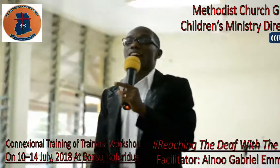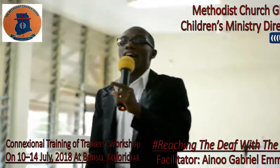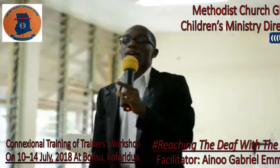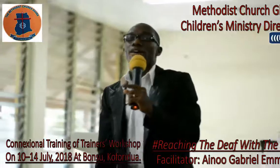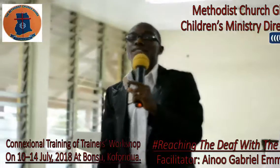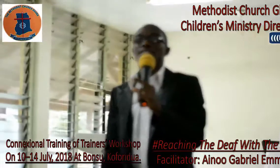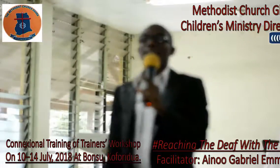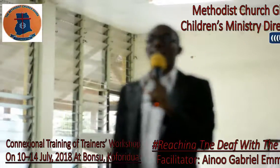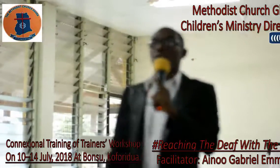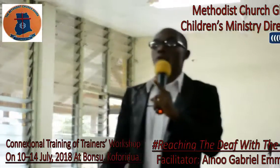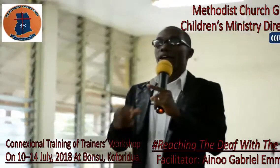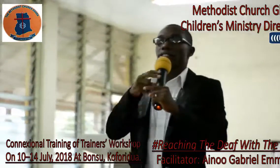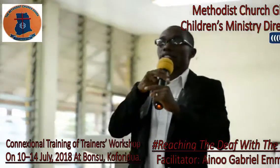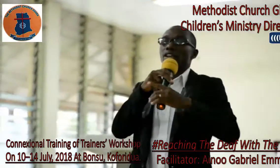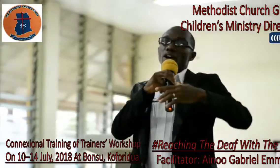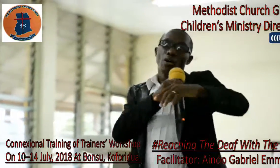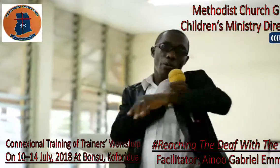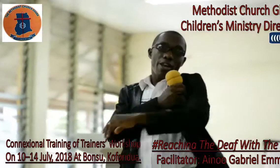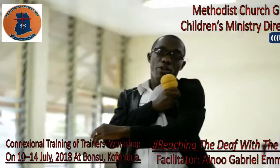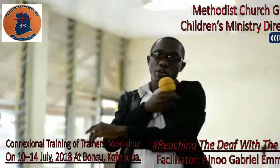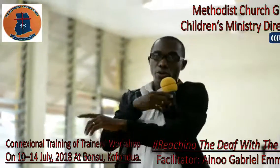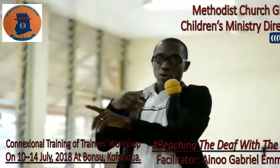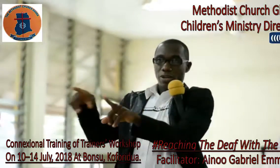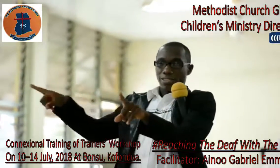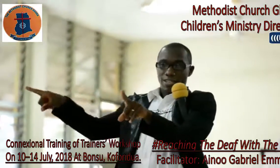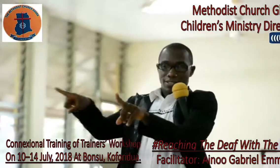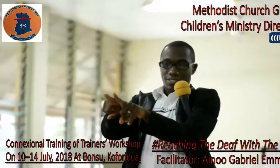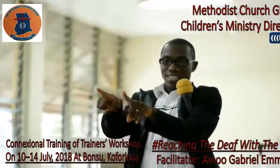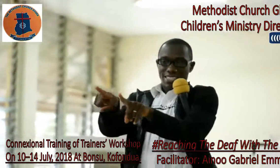Now, in some language, when you do this, this is